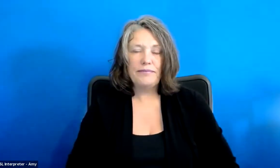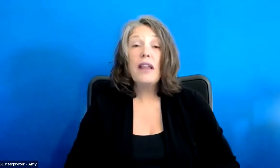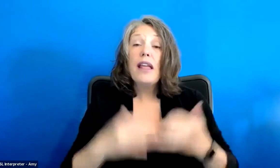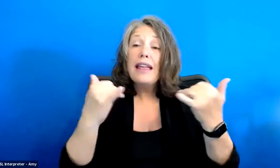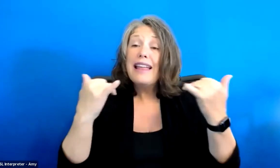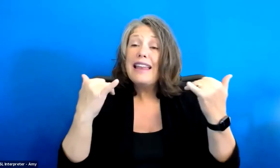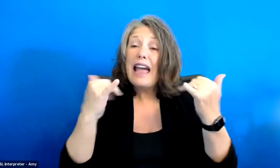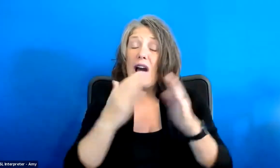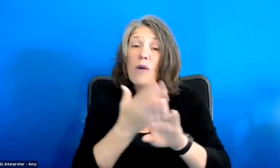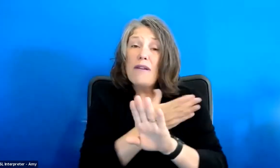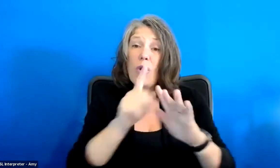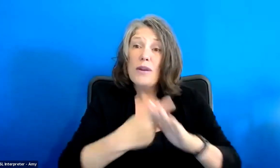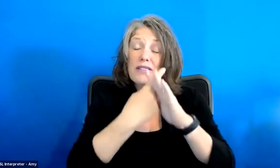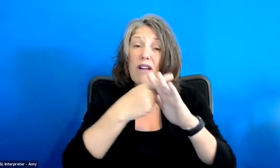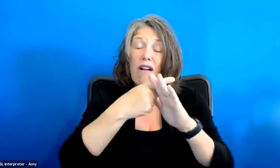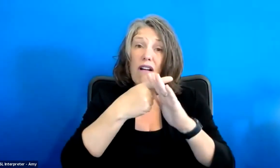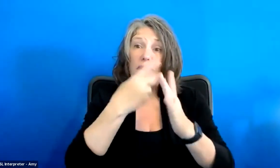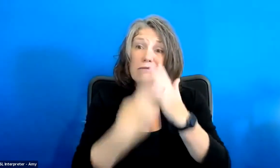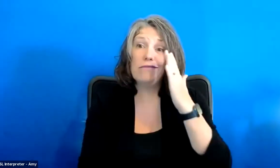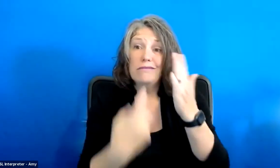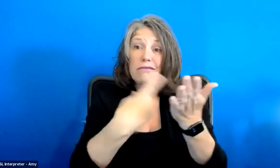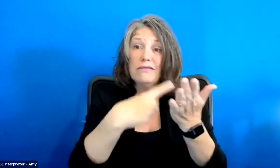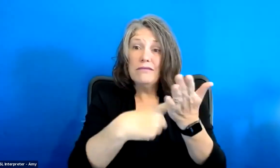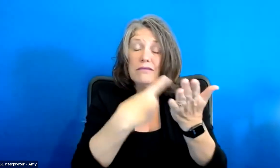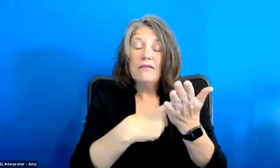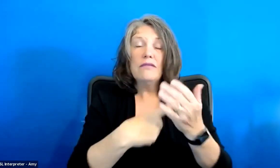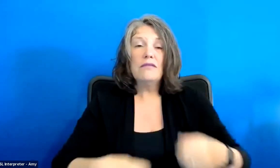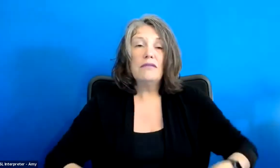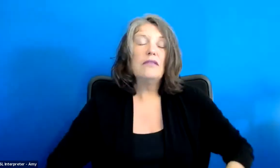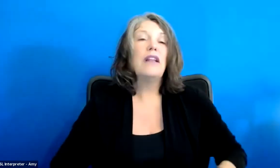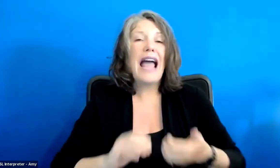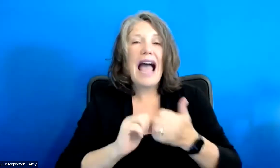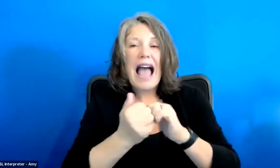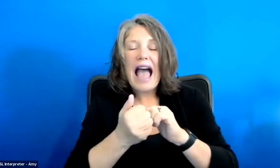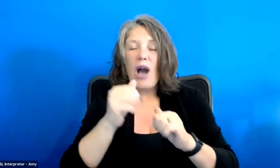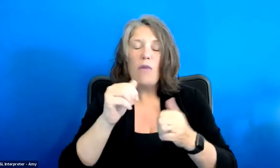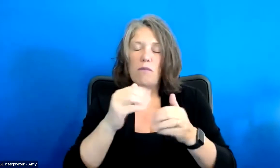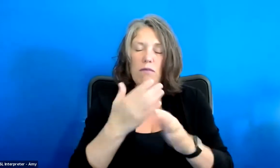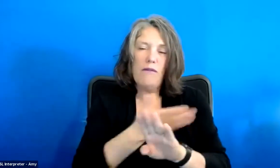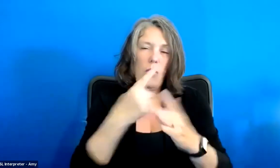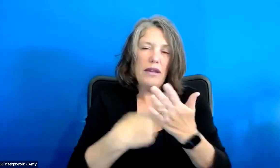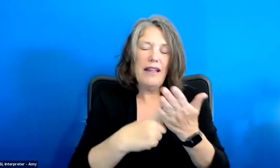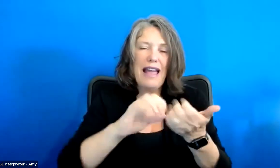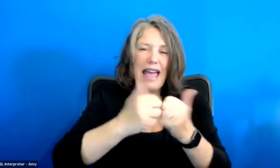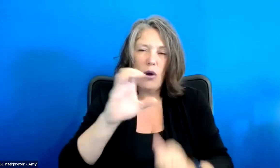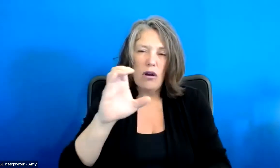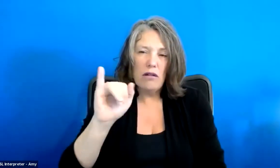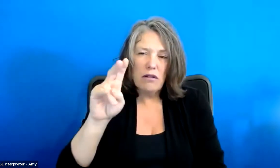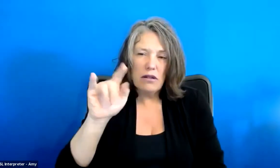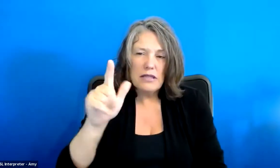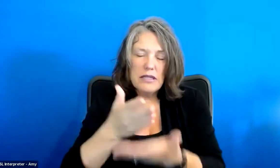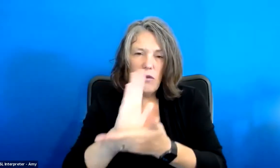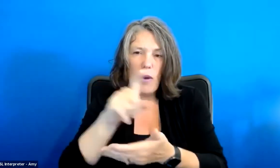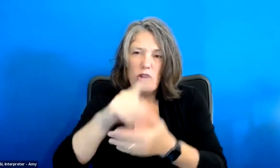before we get into that, before we get into how civil rights should be determined in the